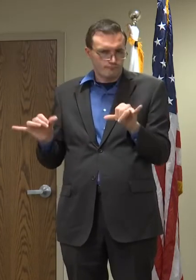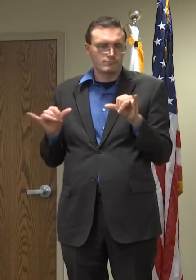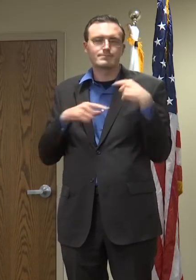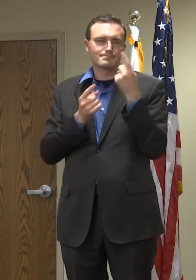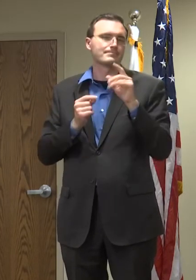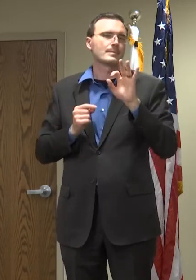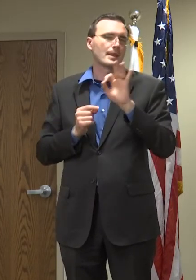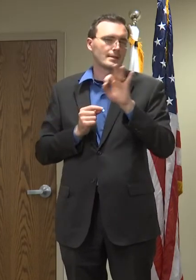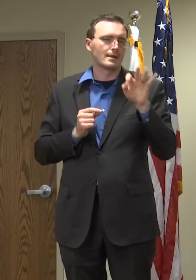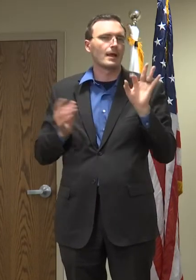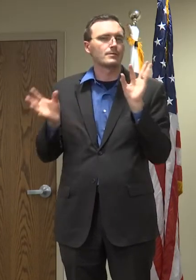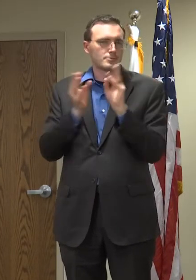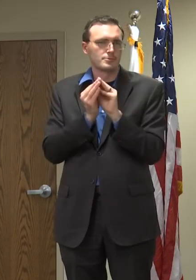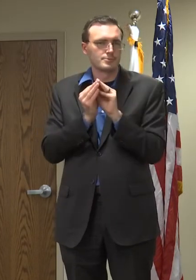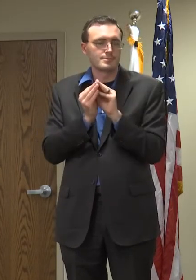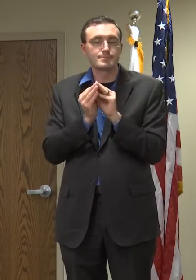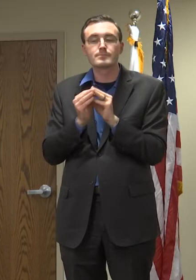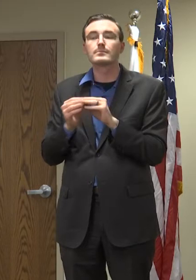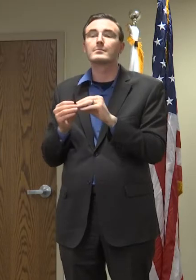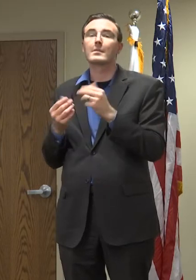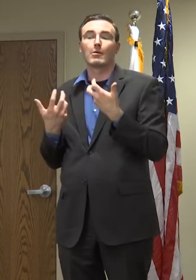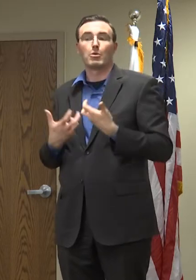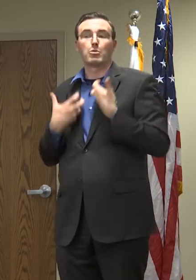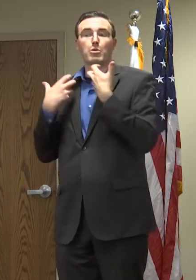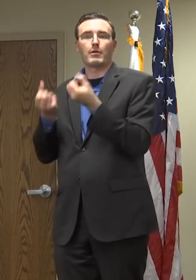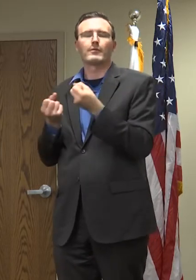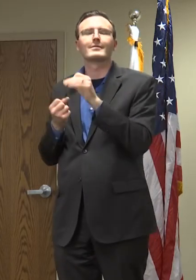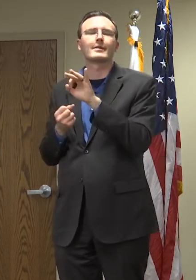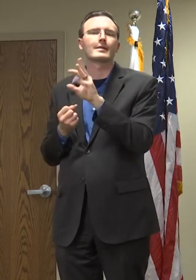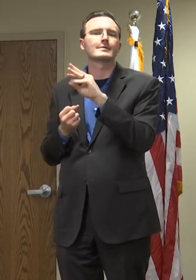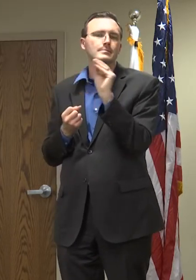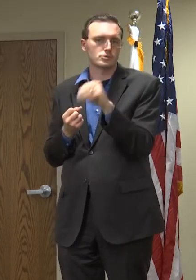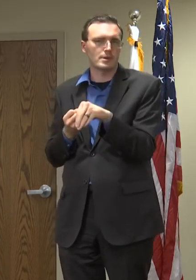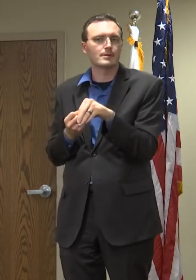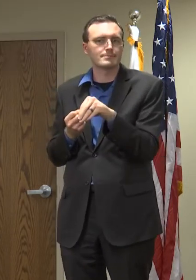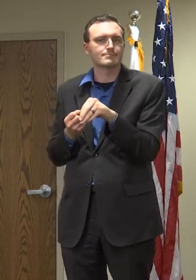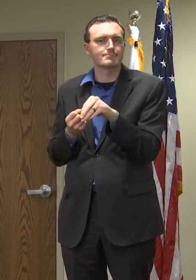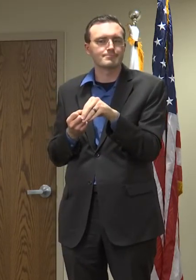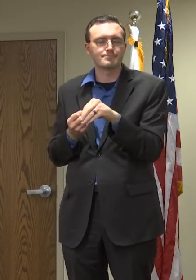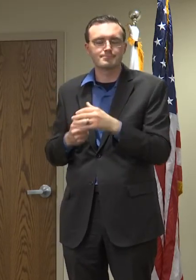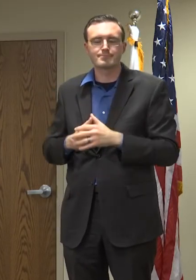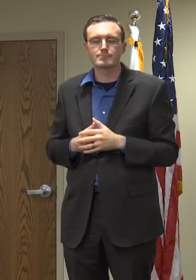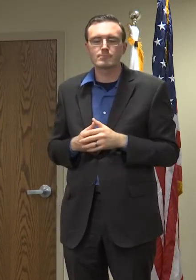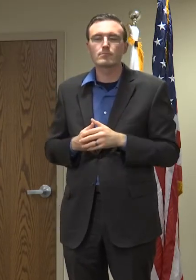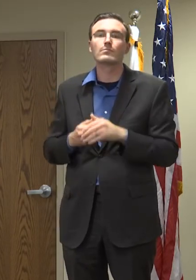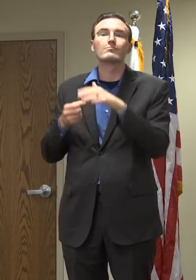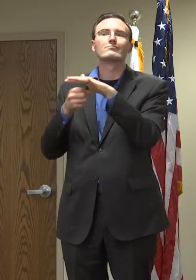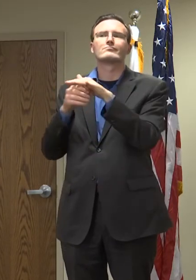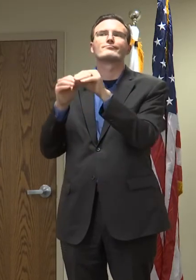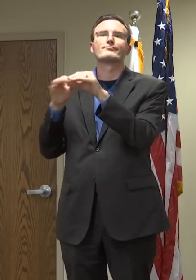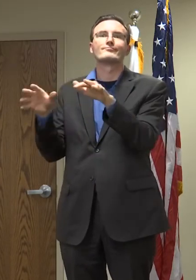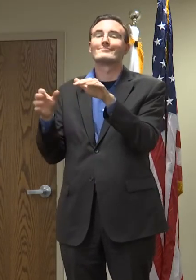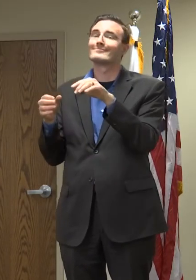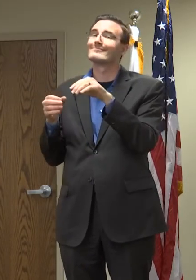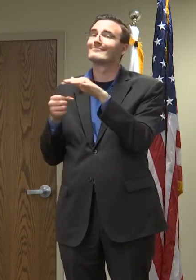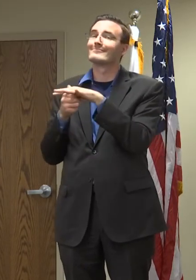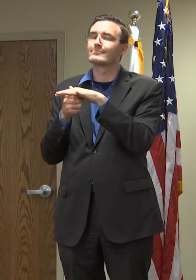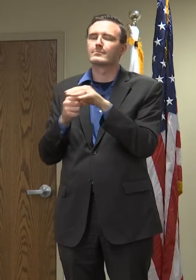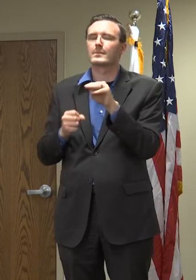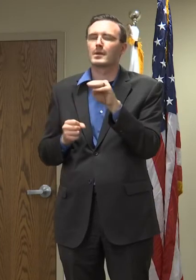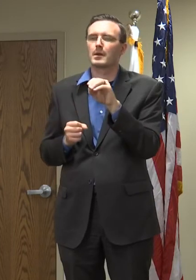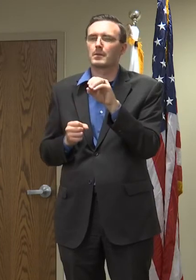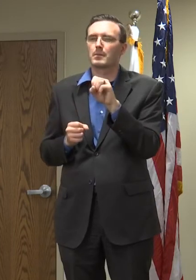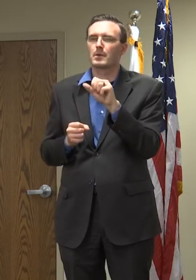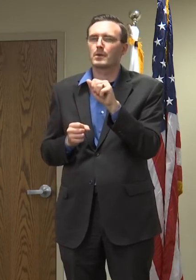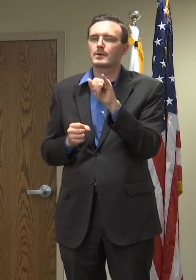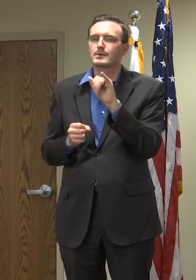been reflected in our recovery rate. We are reporting some new locations of concern, Mosaic, and I'm unable to